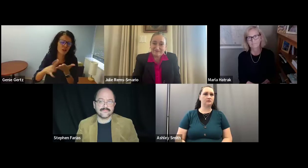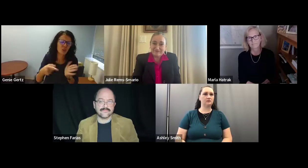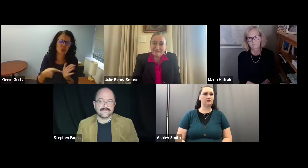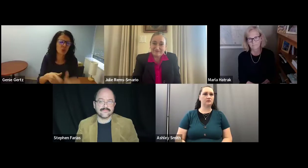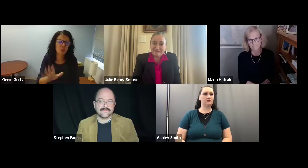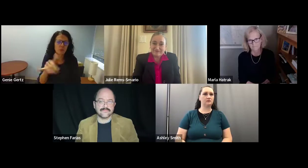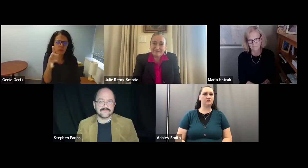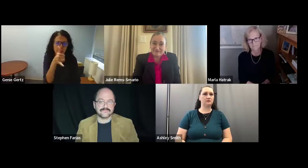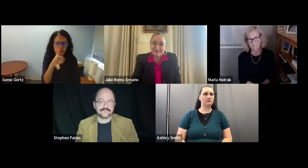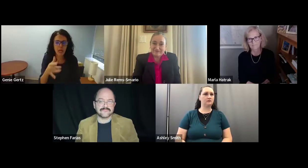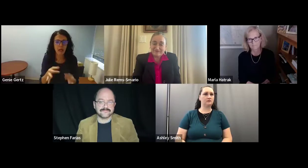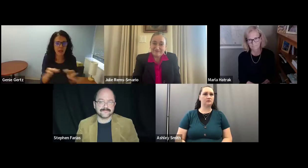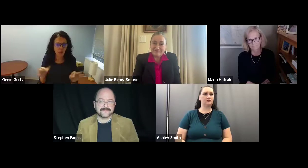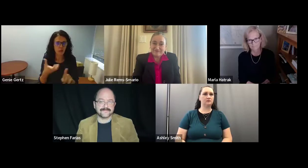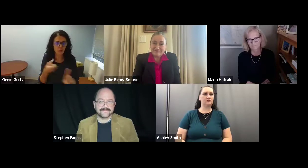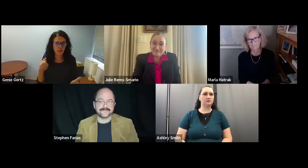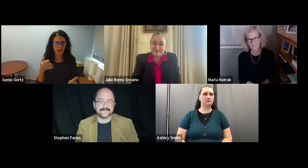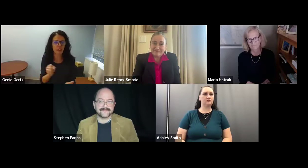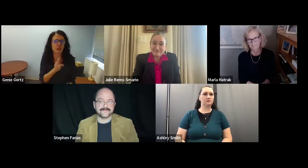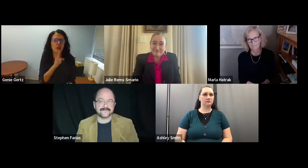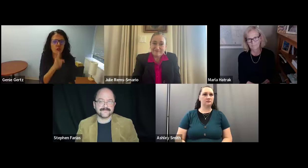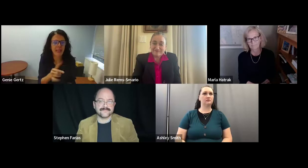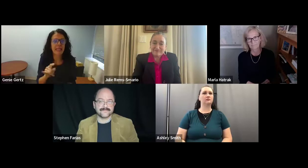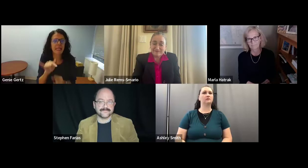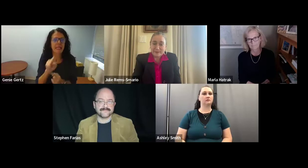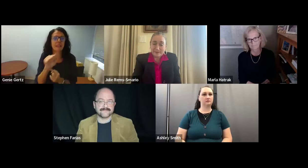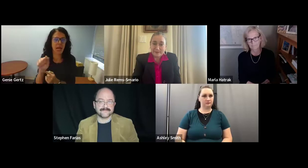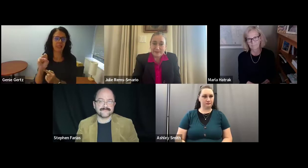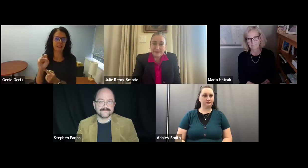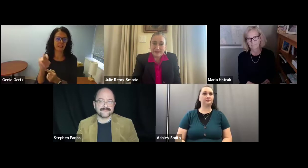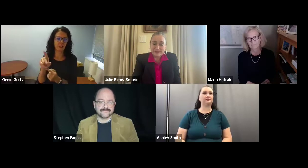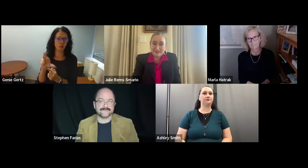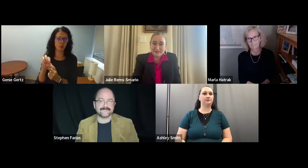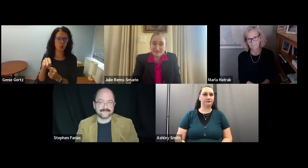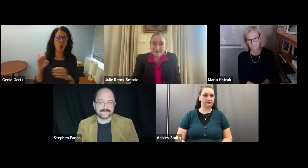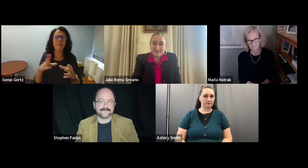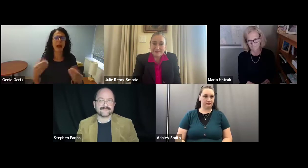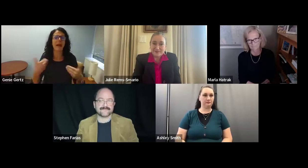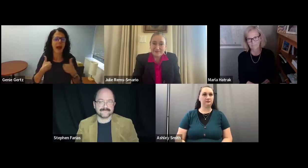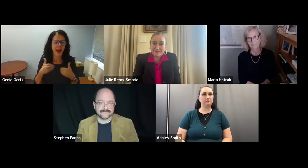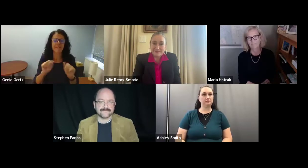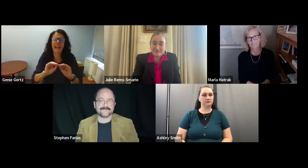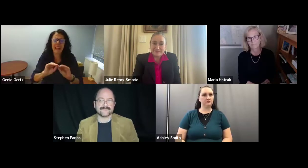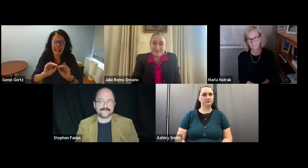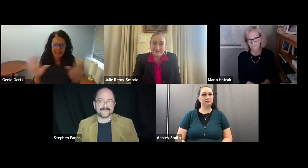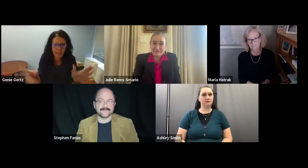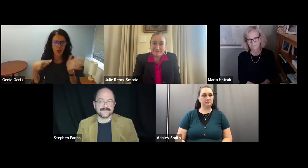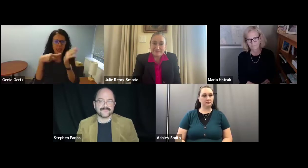backstabbing, and all of that stuff. But this is a serious problem. Linguistic deprivation is real and